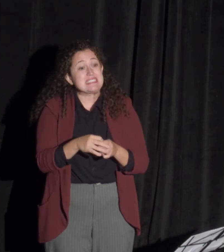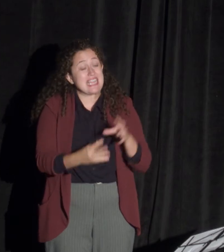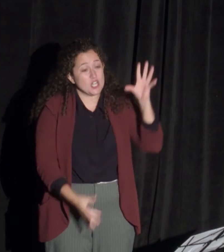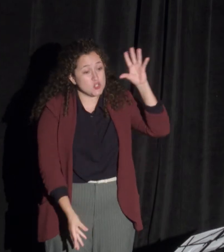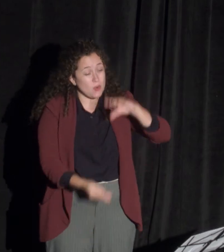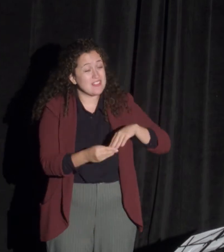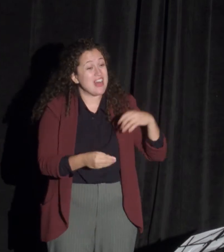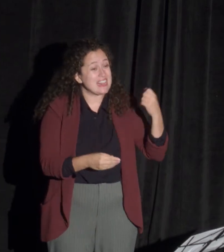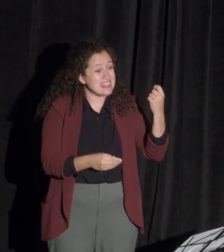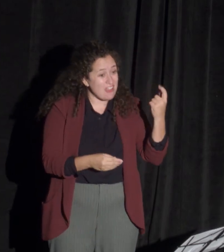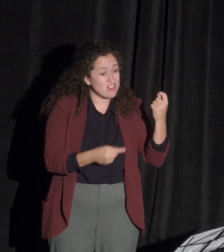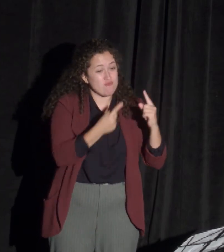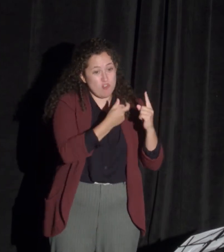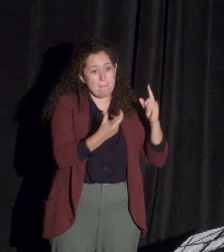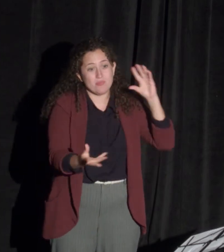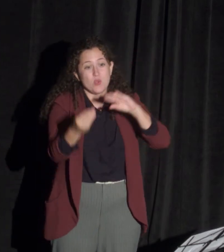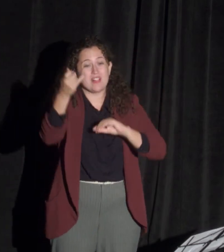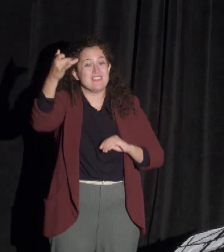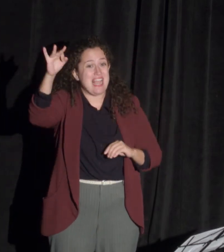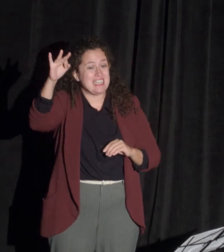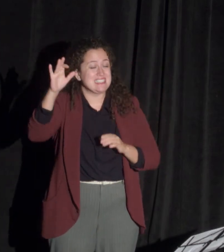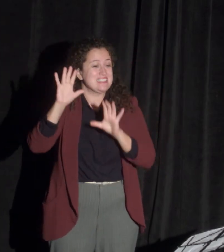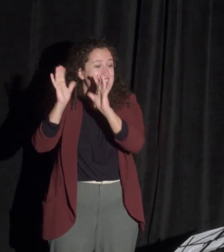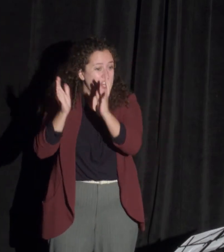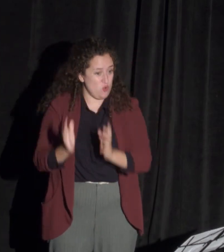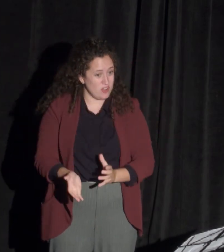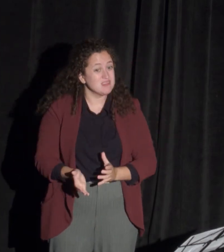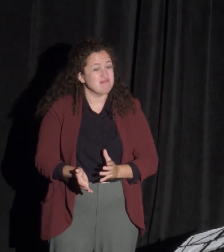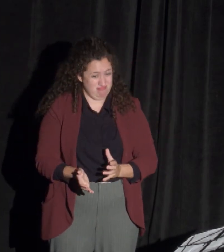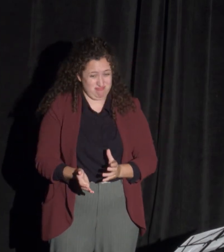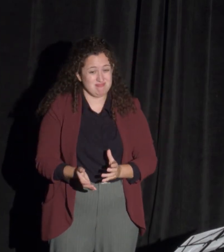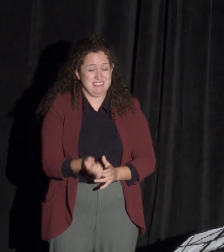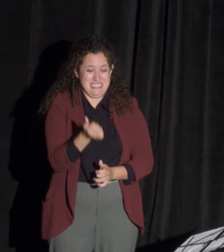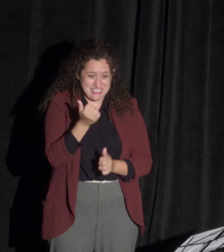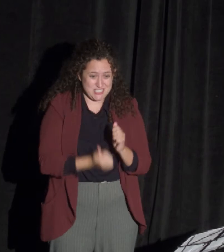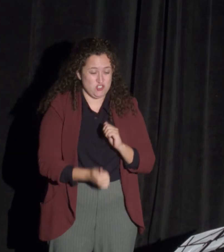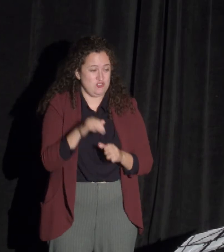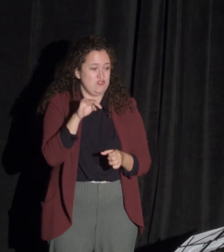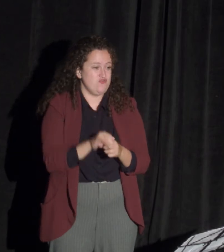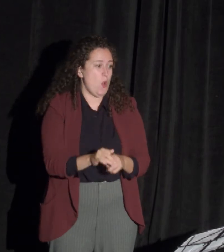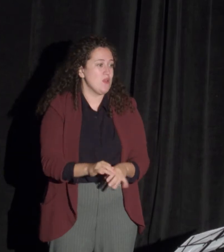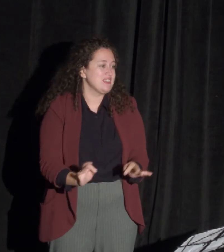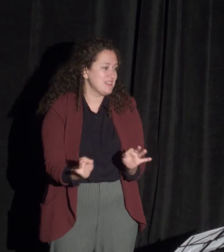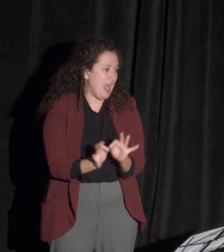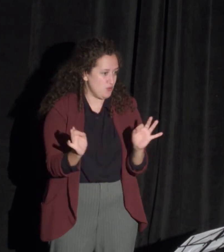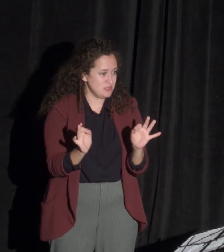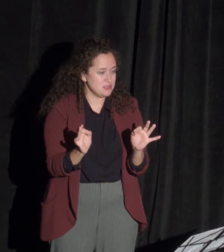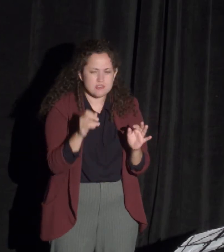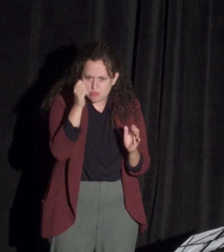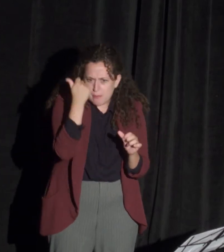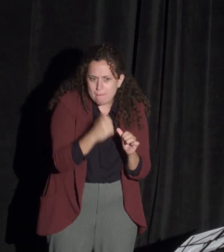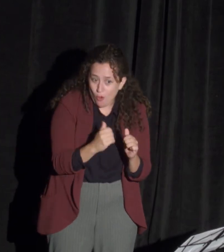Right? Every vote counts. And remember, all of you can nominate for next year's awards.